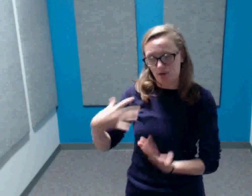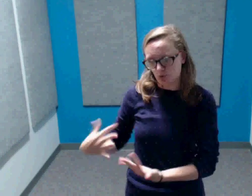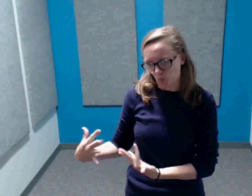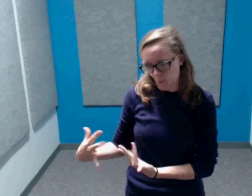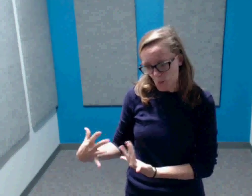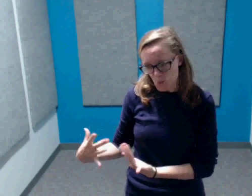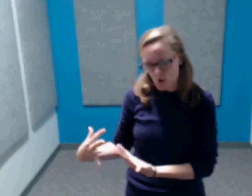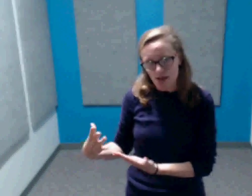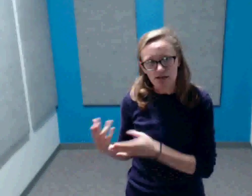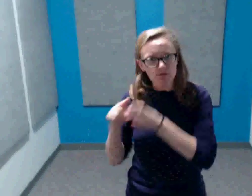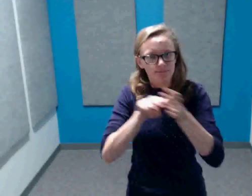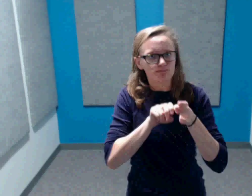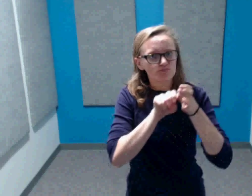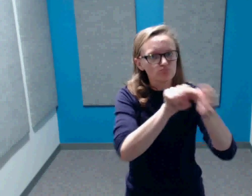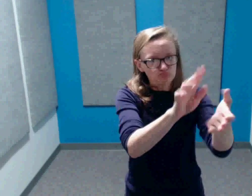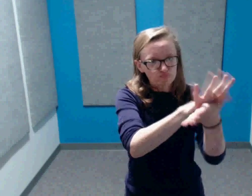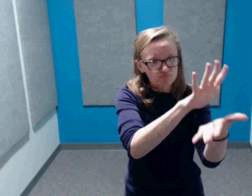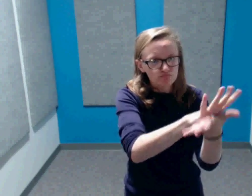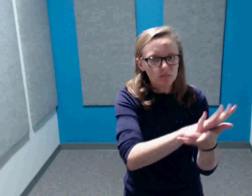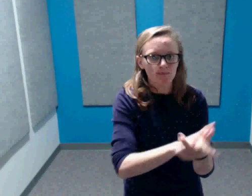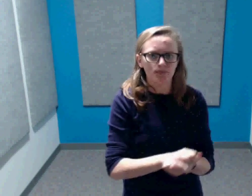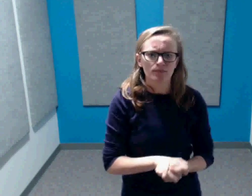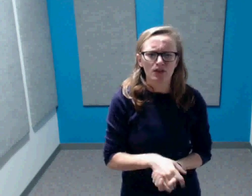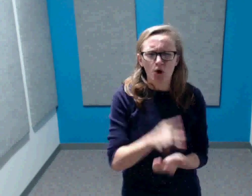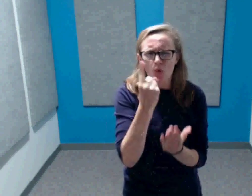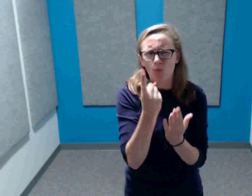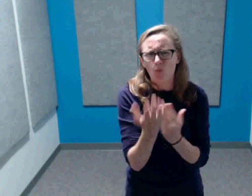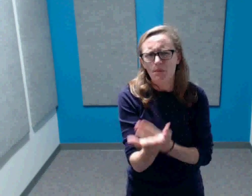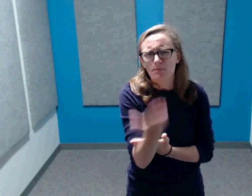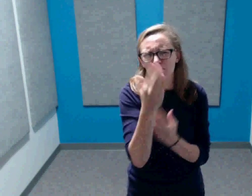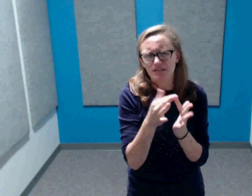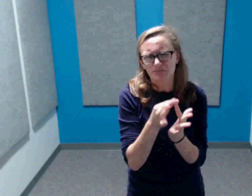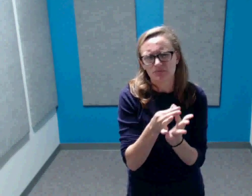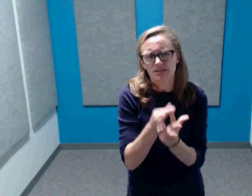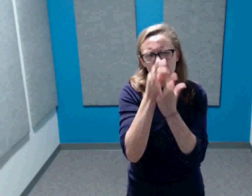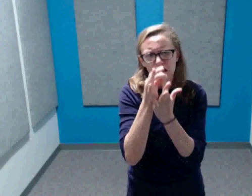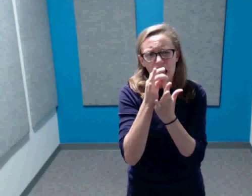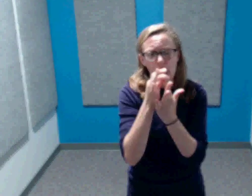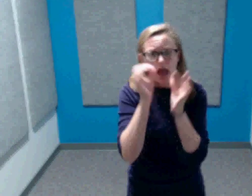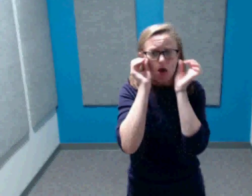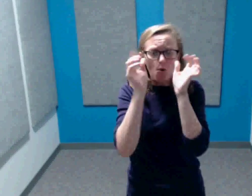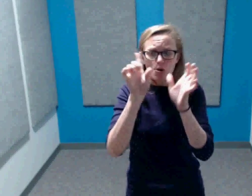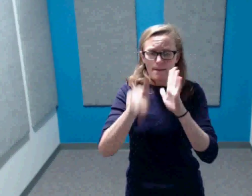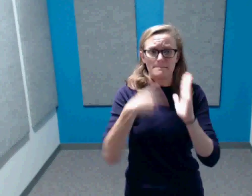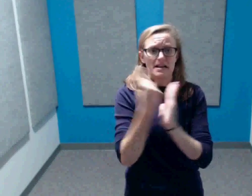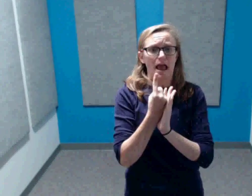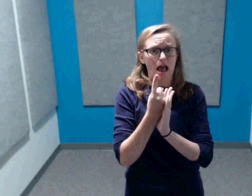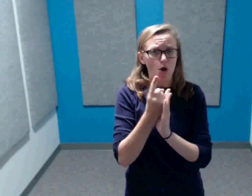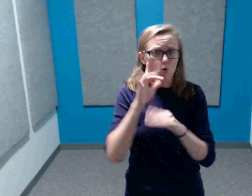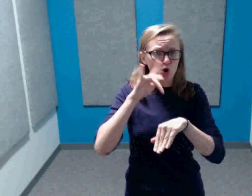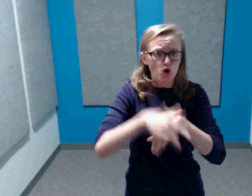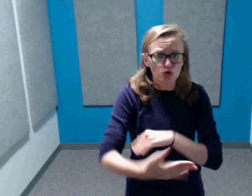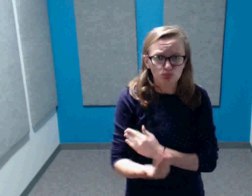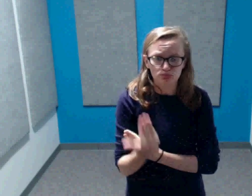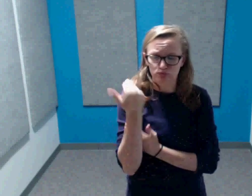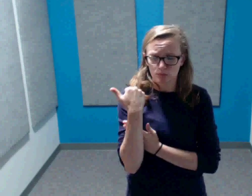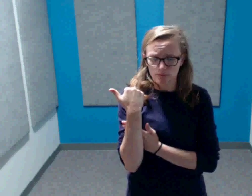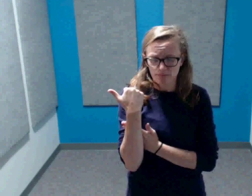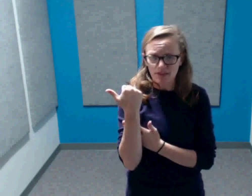one particular day, I had gotten up earlier than an hour earlier than I usually did because when I can never sleep when the sun comes